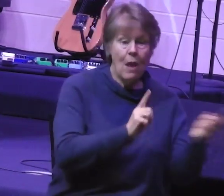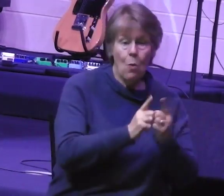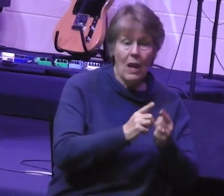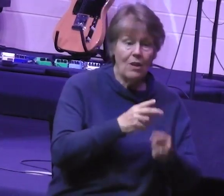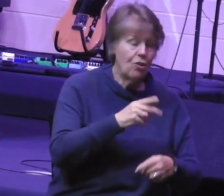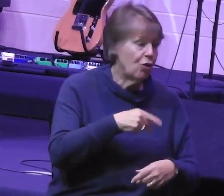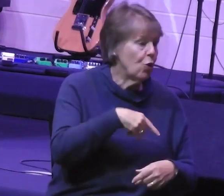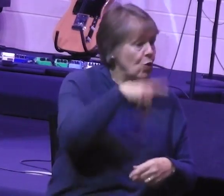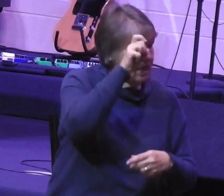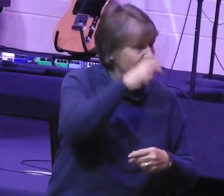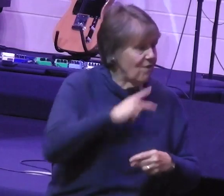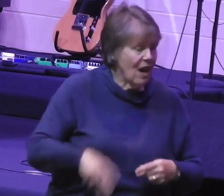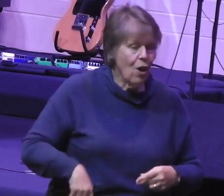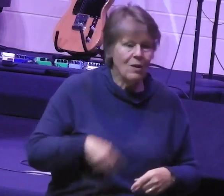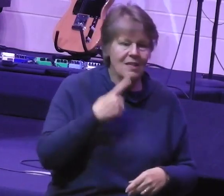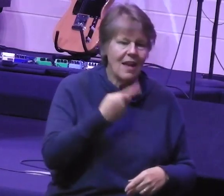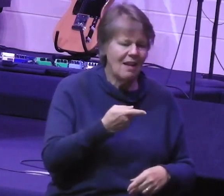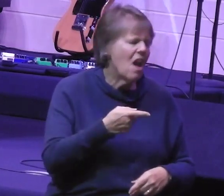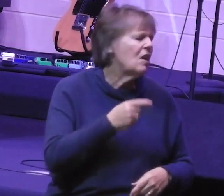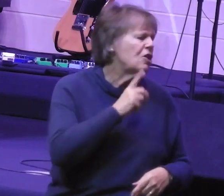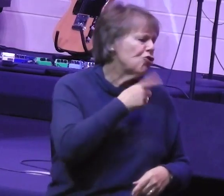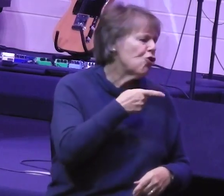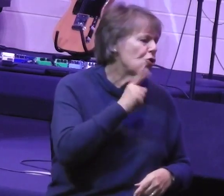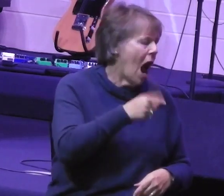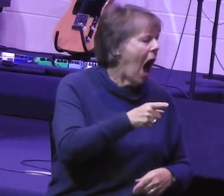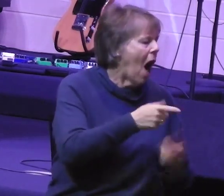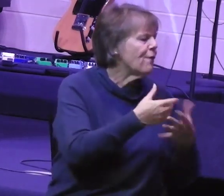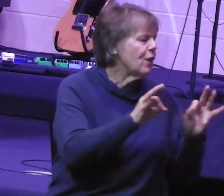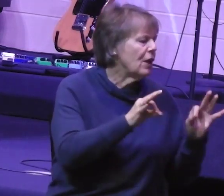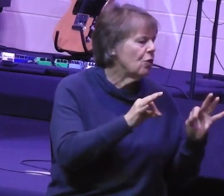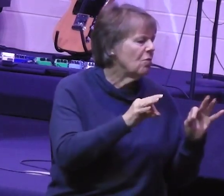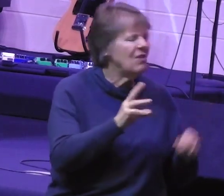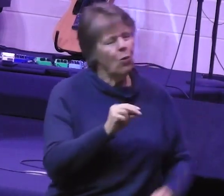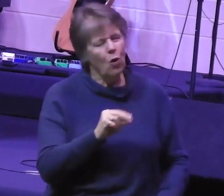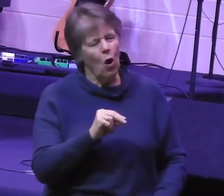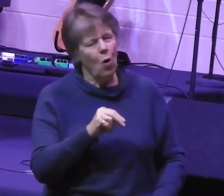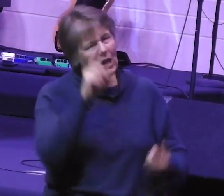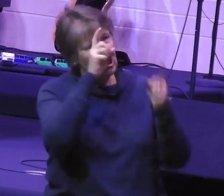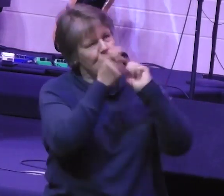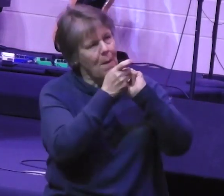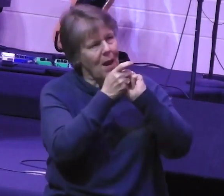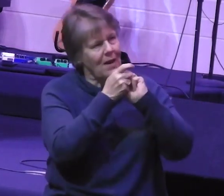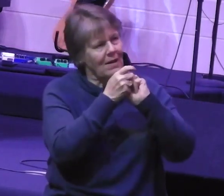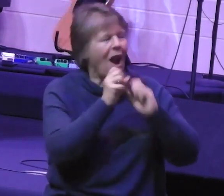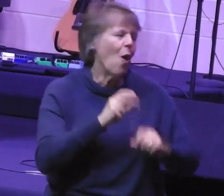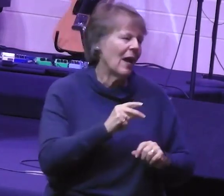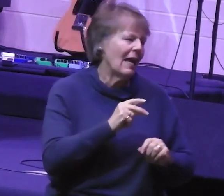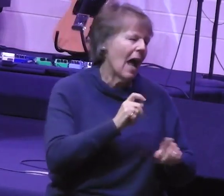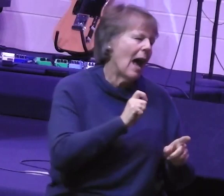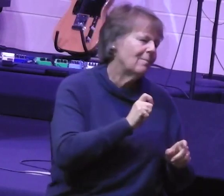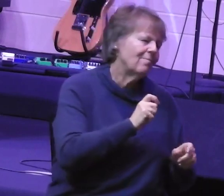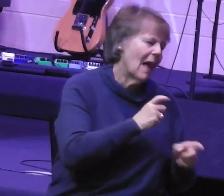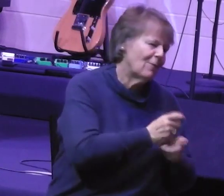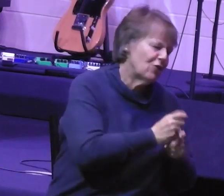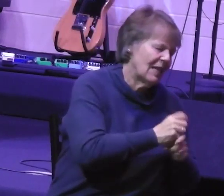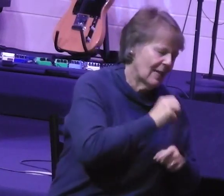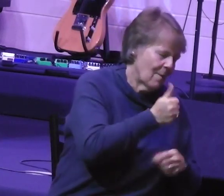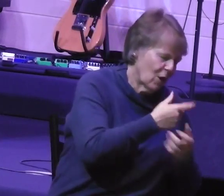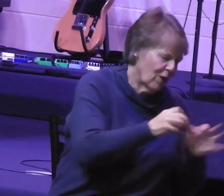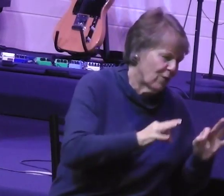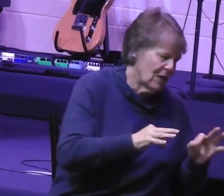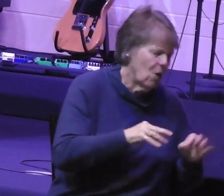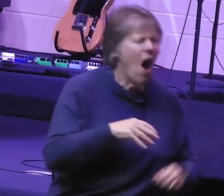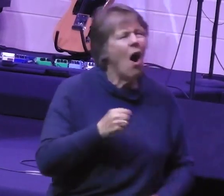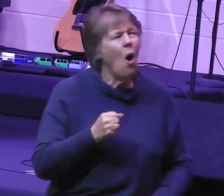you. Okay, no, just kidding, I won't free you. Okay, no, I'm going to free you. Okay, no, just kidding, I'm not going to free you. Okay, yeah, I'll free.